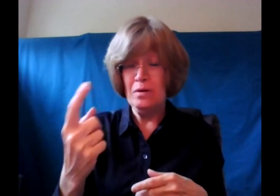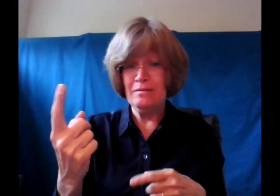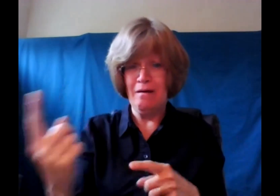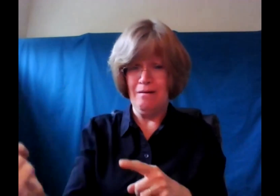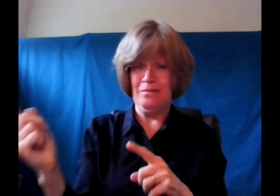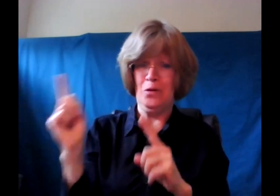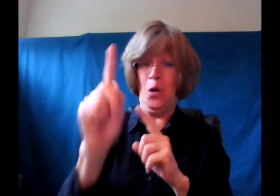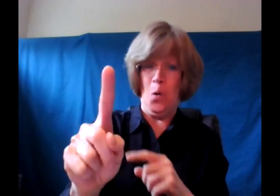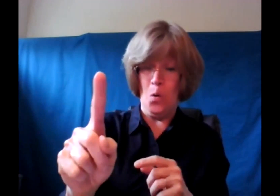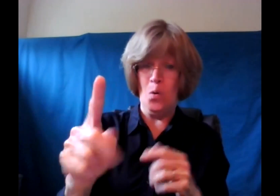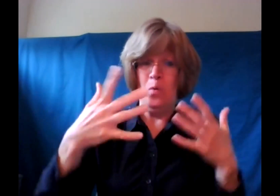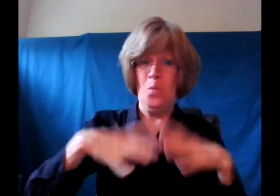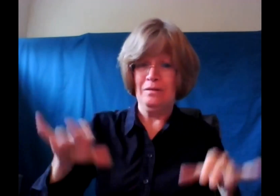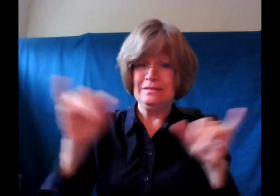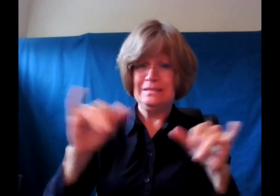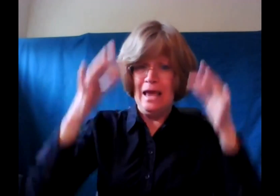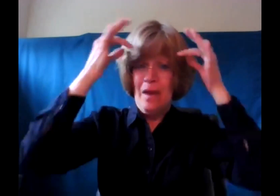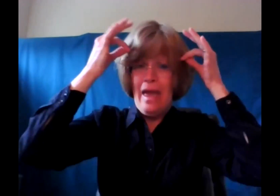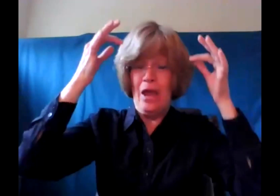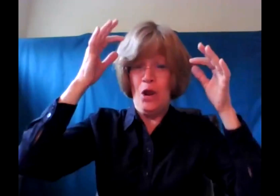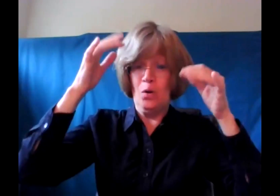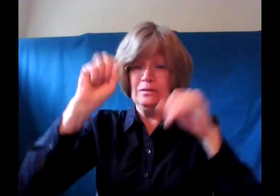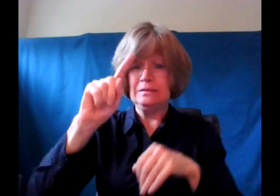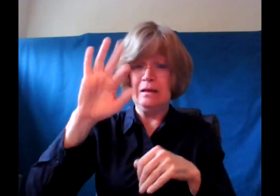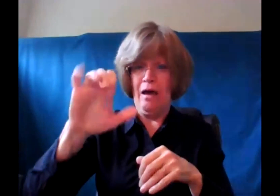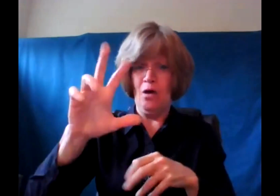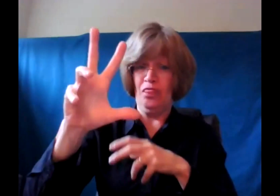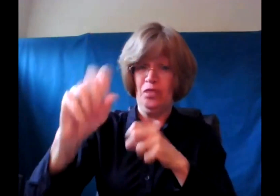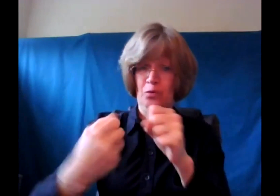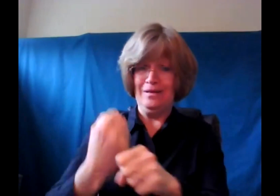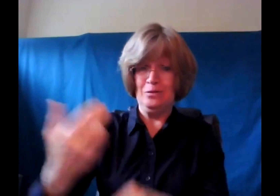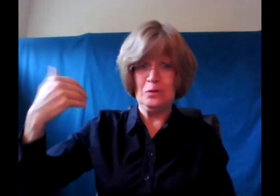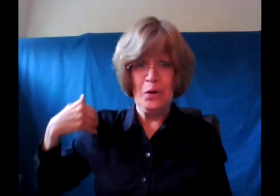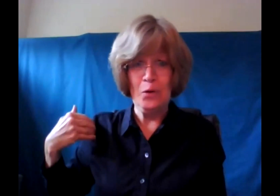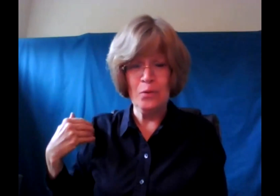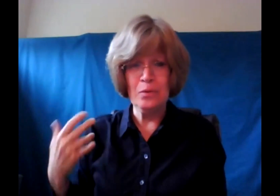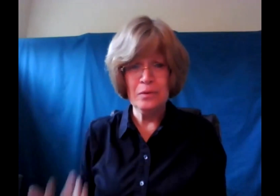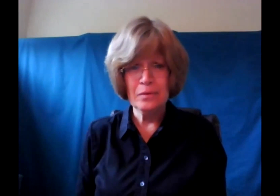there wearing the same hairstyle that you had 30 years ago.